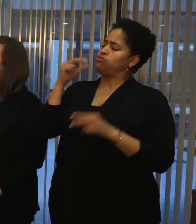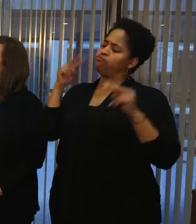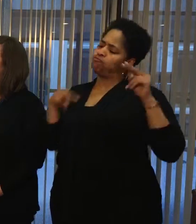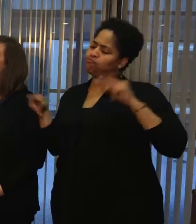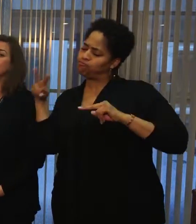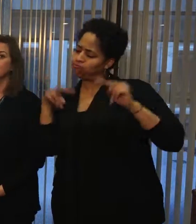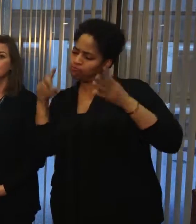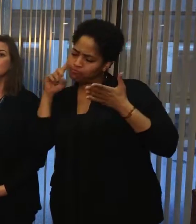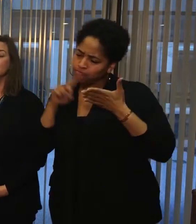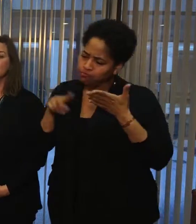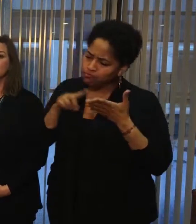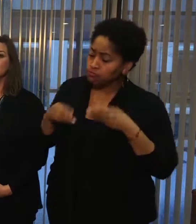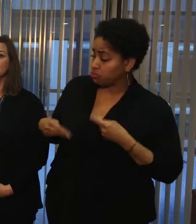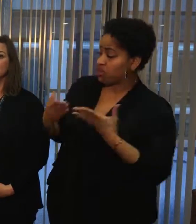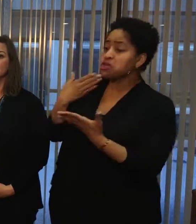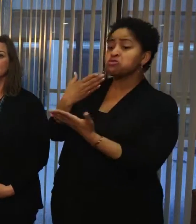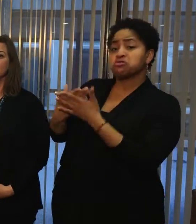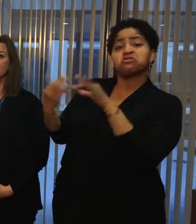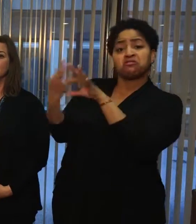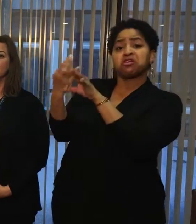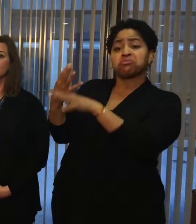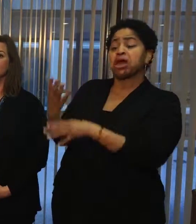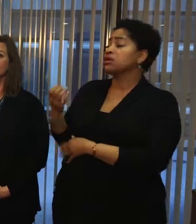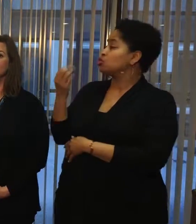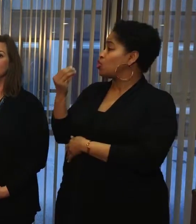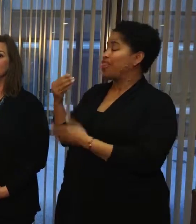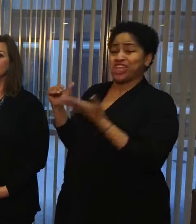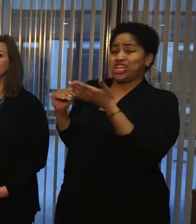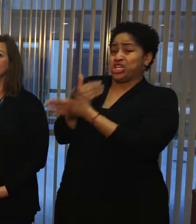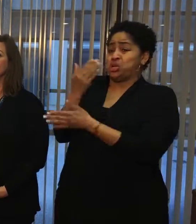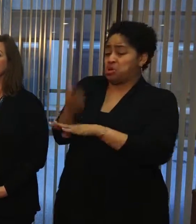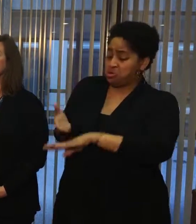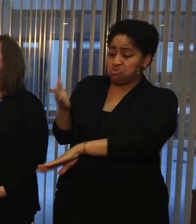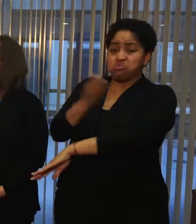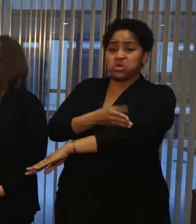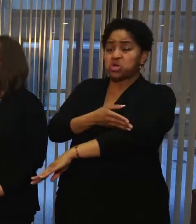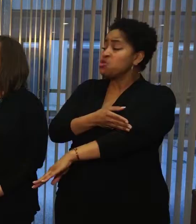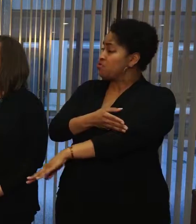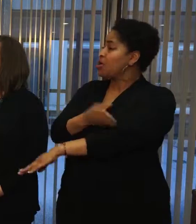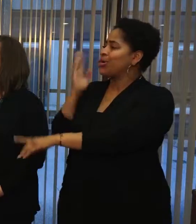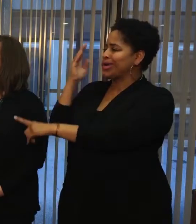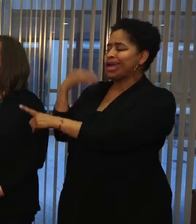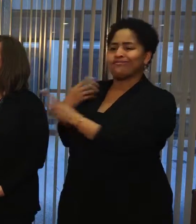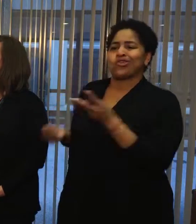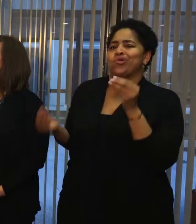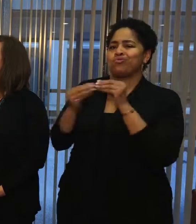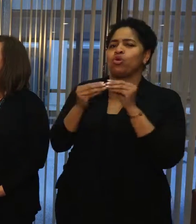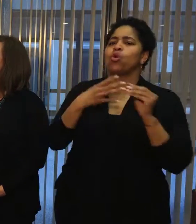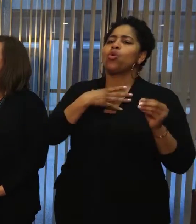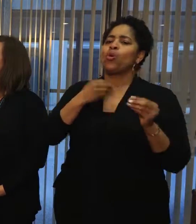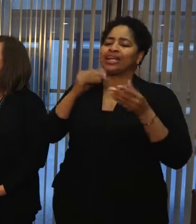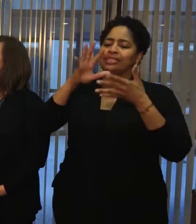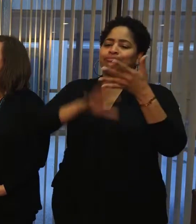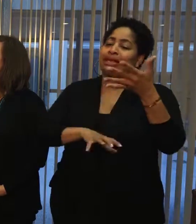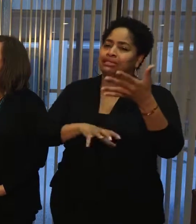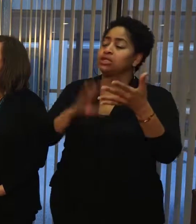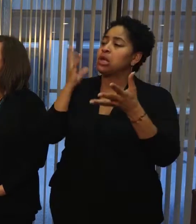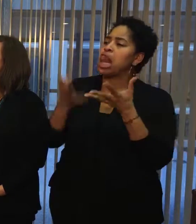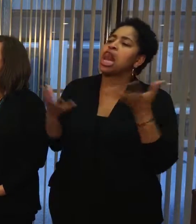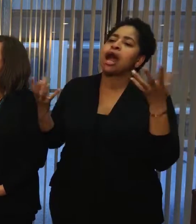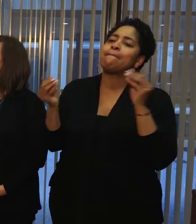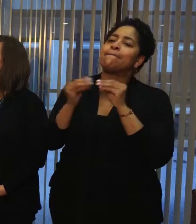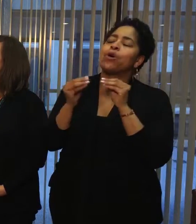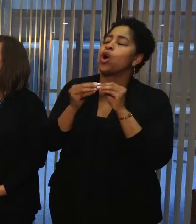at these sorts of things, and they provided some really good feedback. So this new and improved version is going to have a lot more white space. It's going to be a